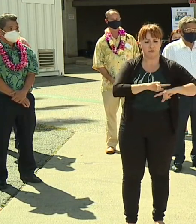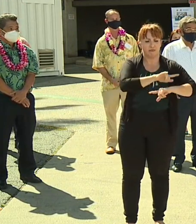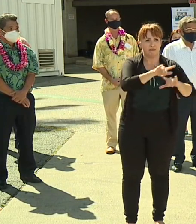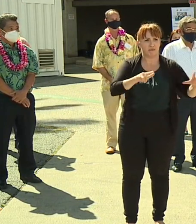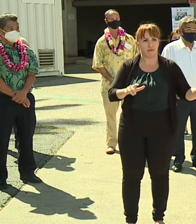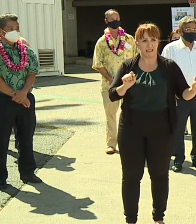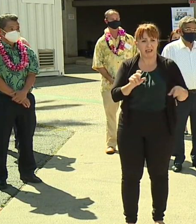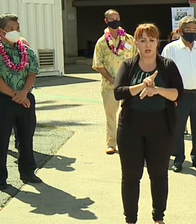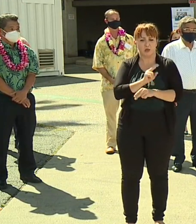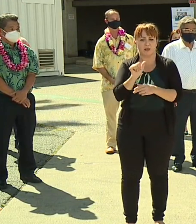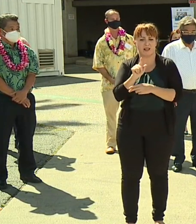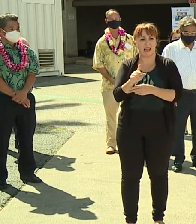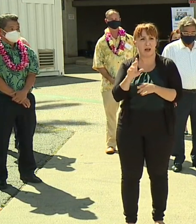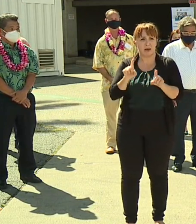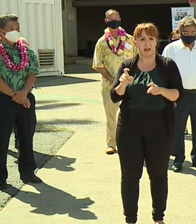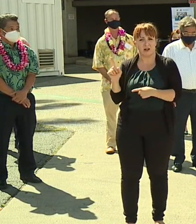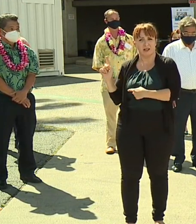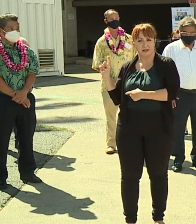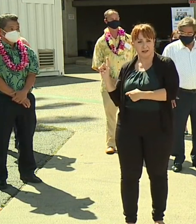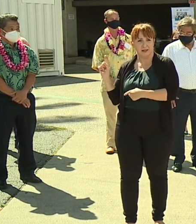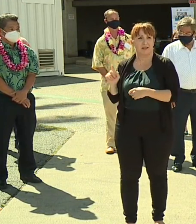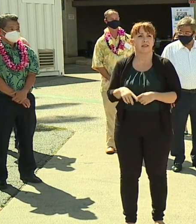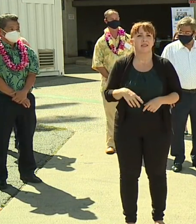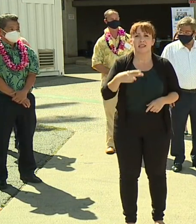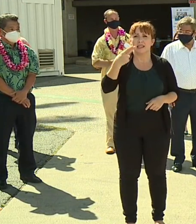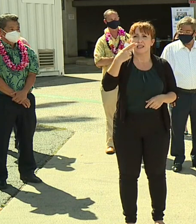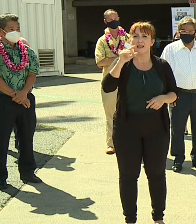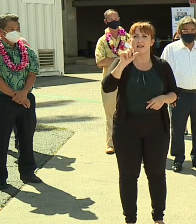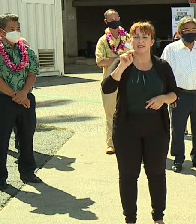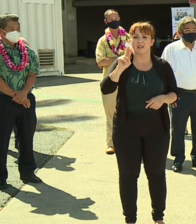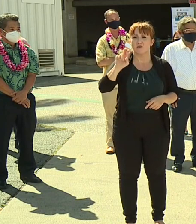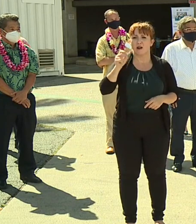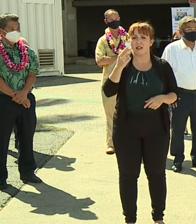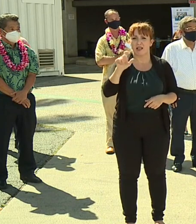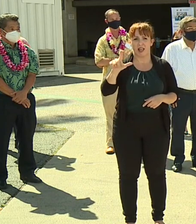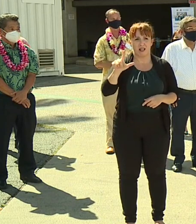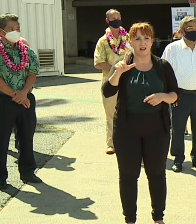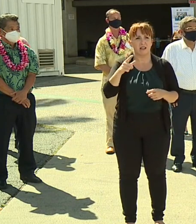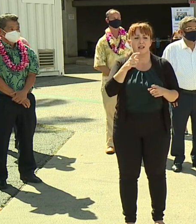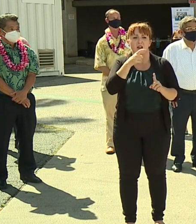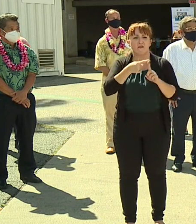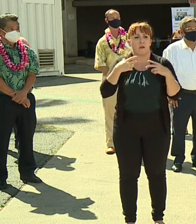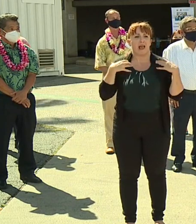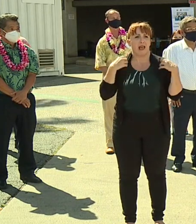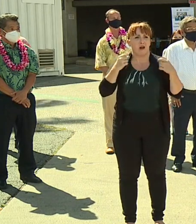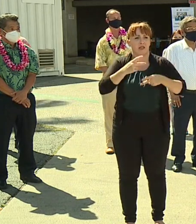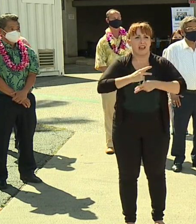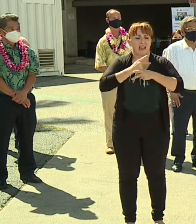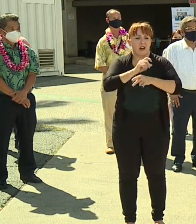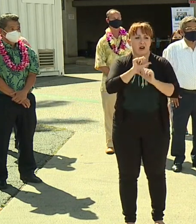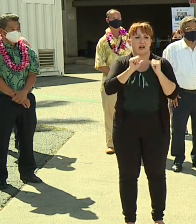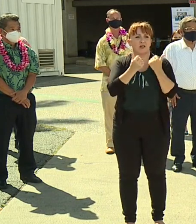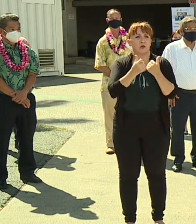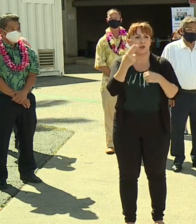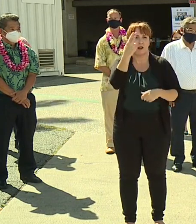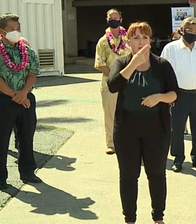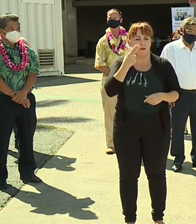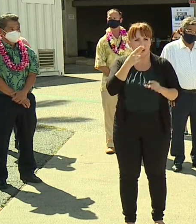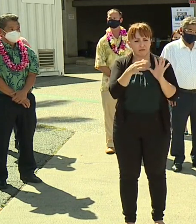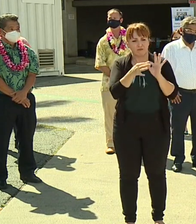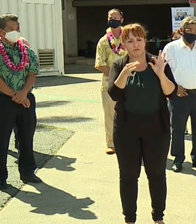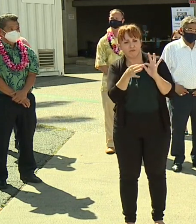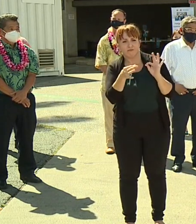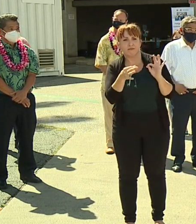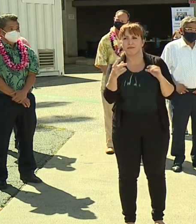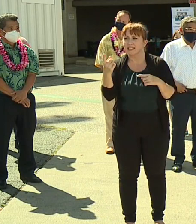Next, we want to have Hilton Raithiel of the Hawaii Association of the Healthcare Association of Hawaii to say a few words. He's been at